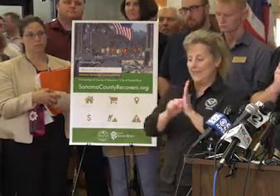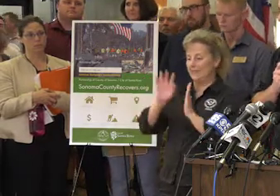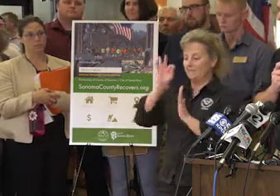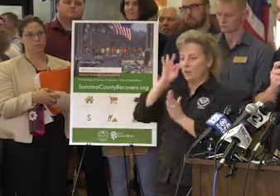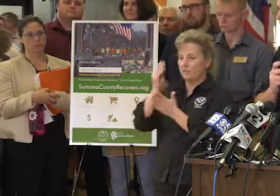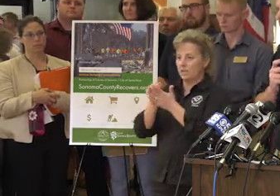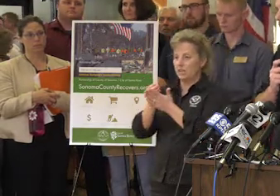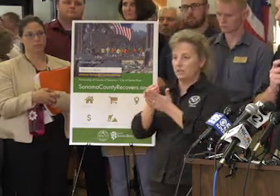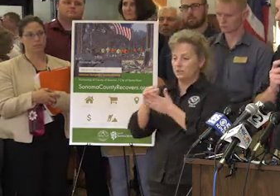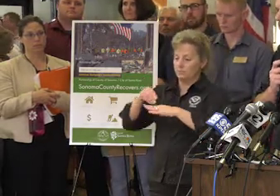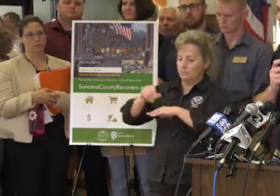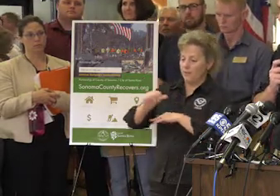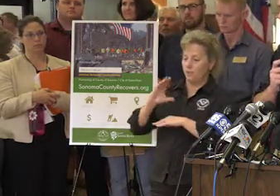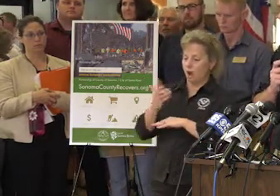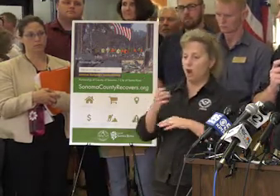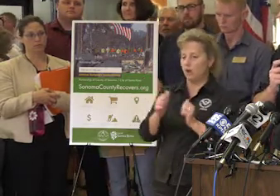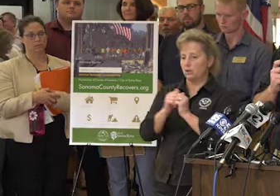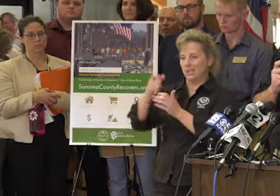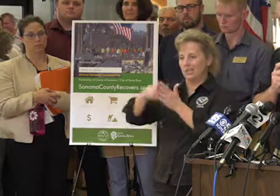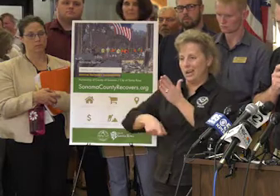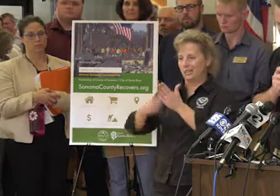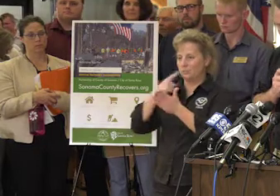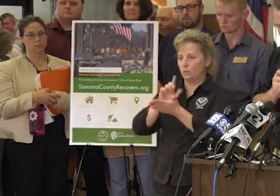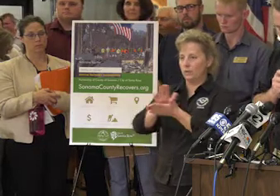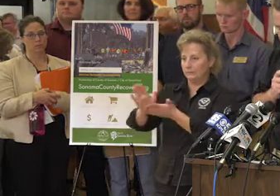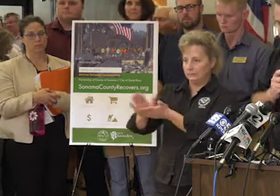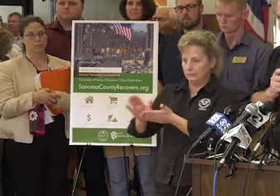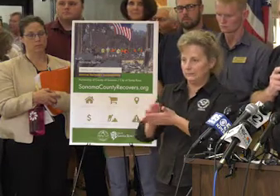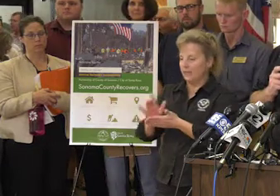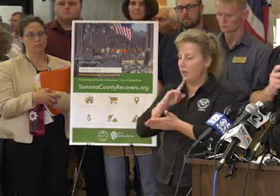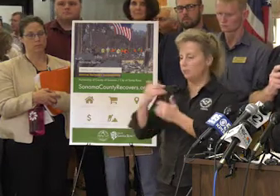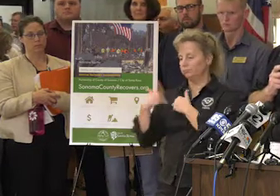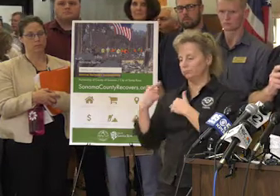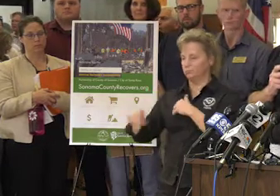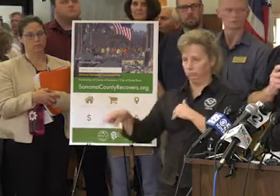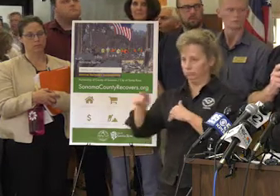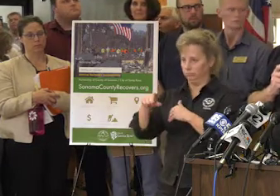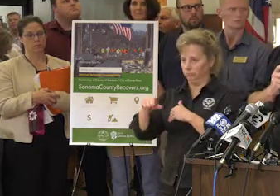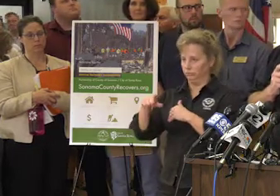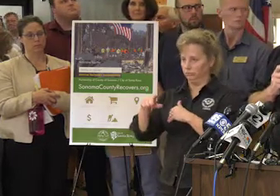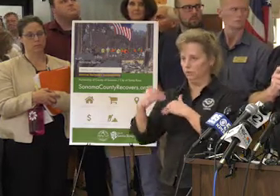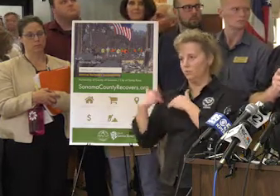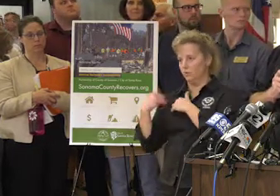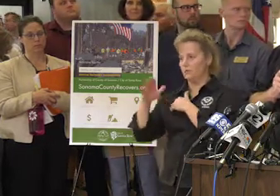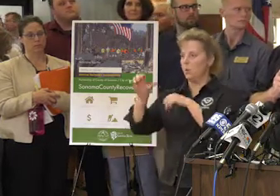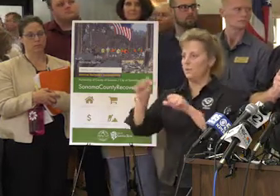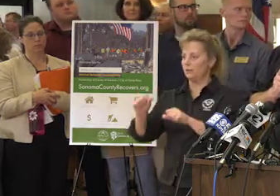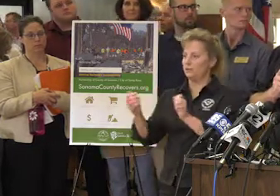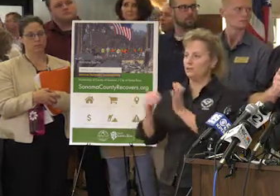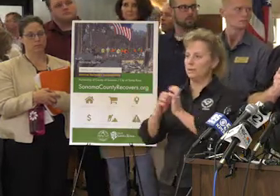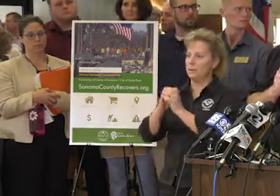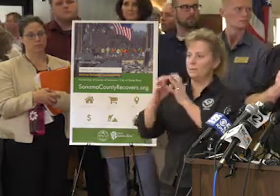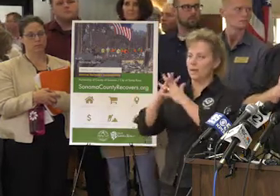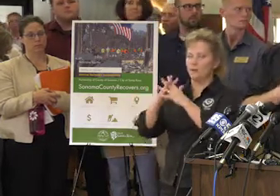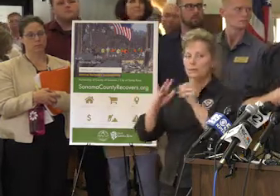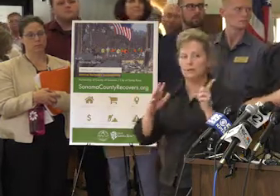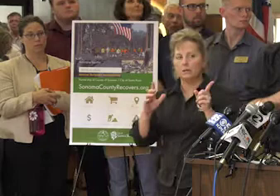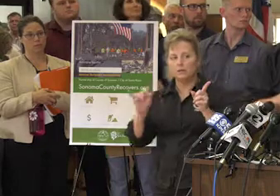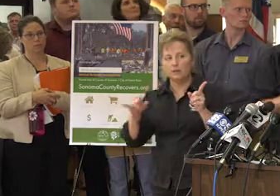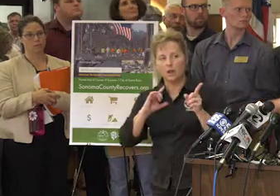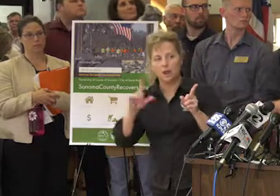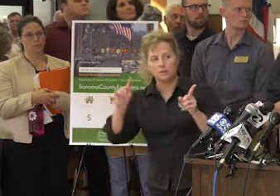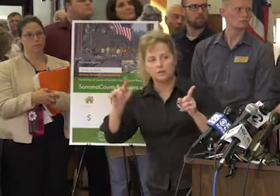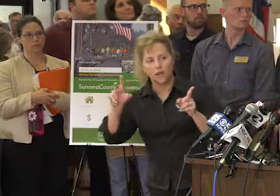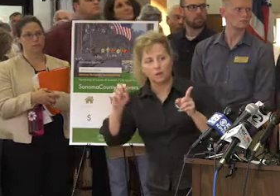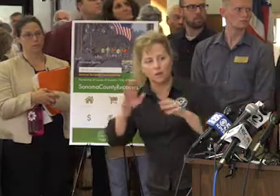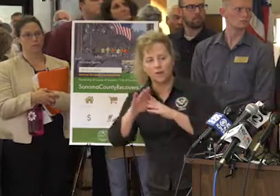to cover our collective costs. So that will not be borne by you or borne on the back of your ability to rebuild. Will that show on our